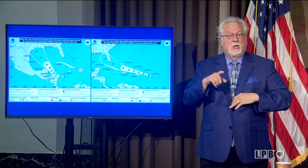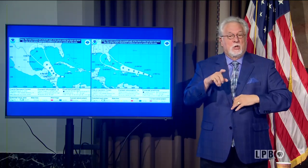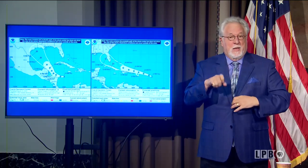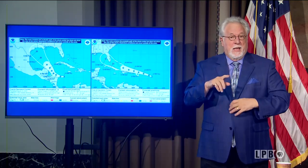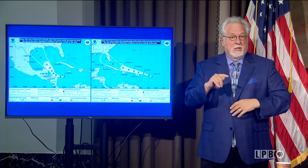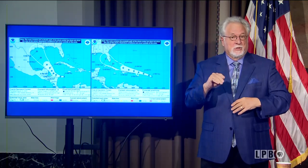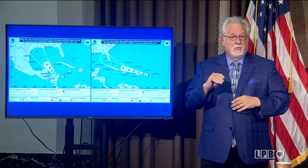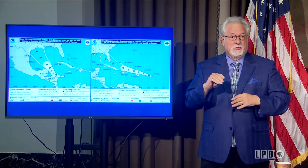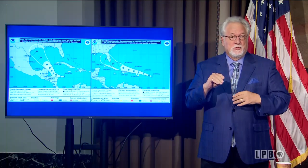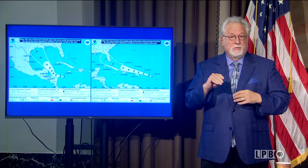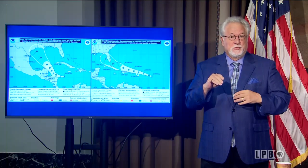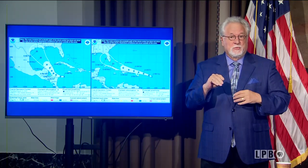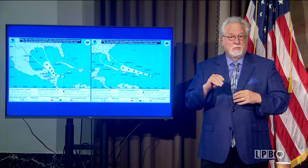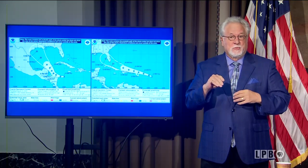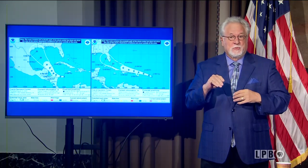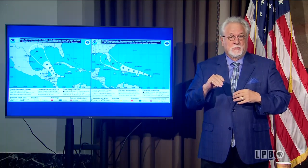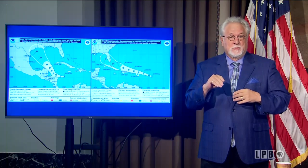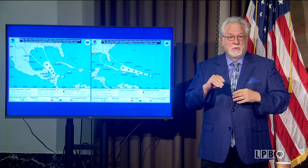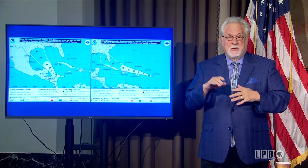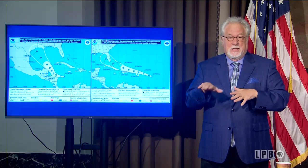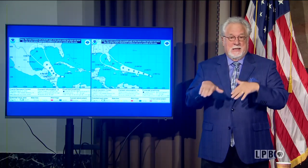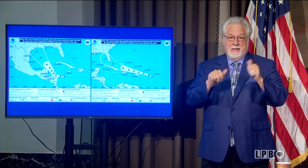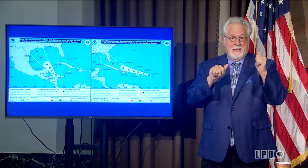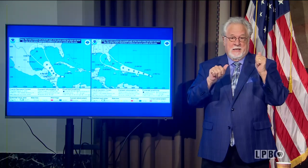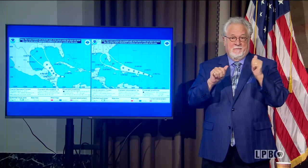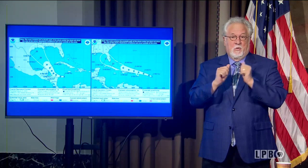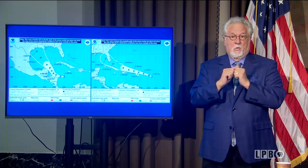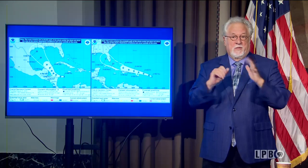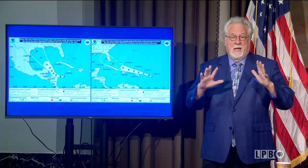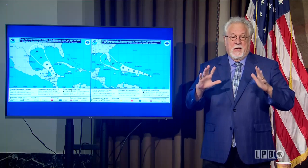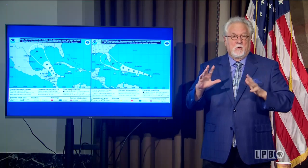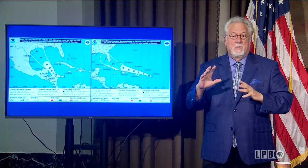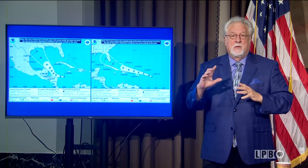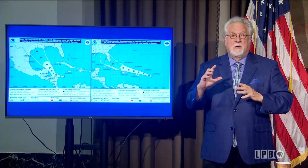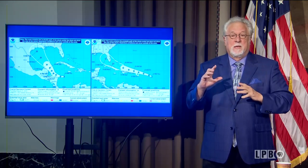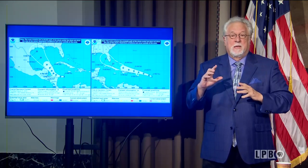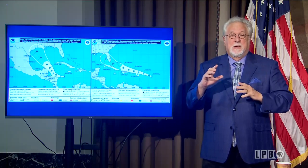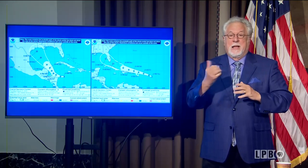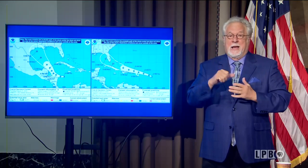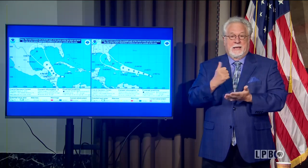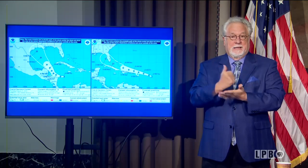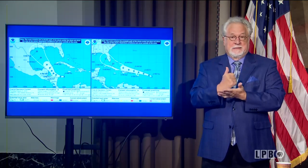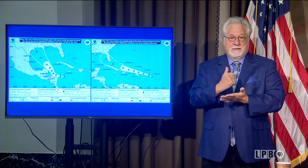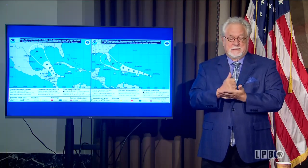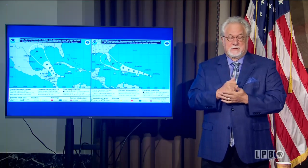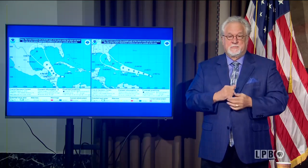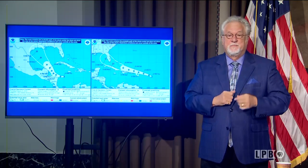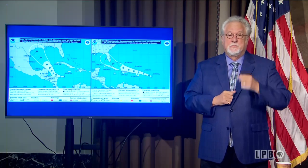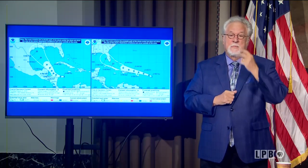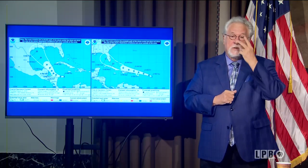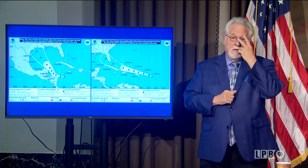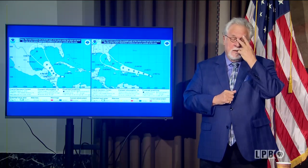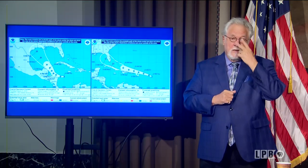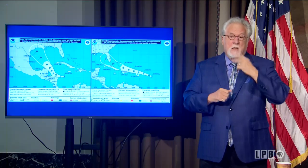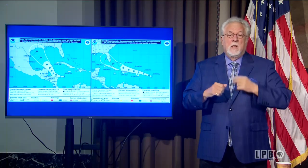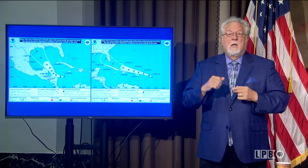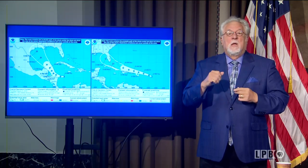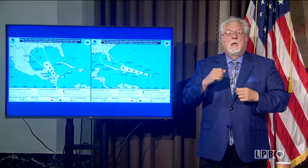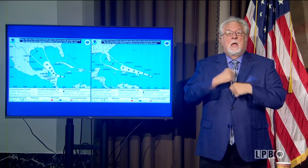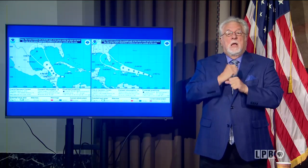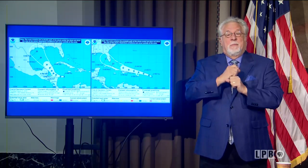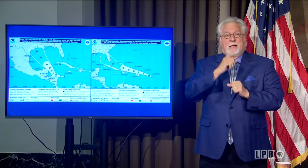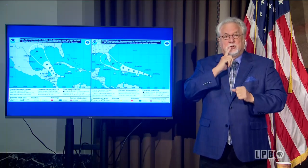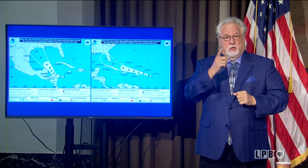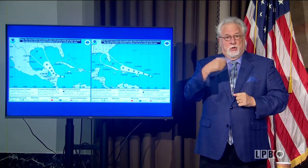to get by the first couple of days without any assistance. Want to make sure